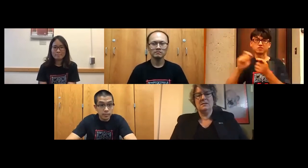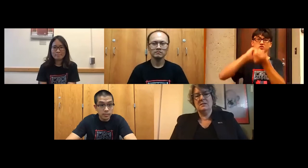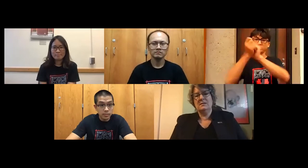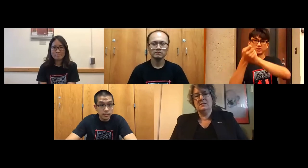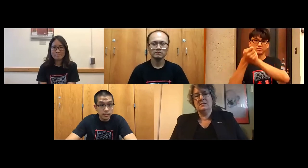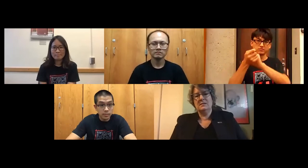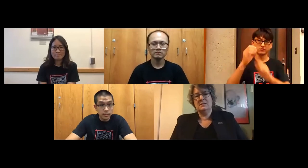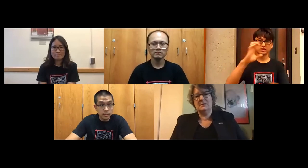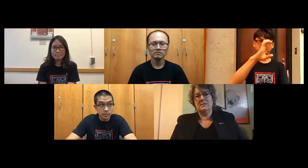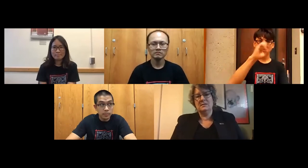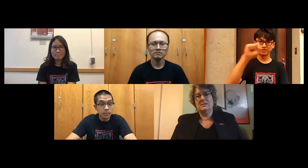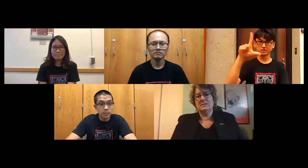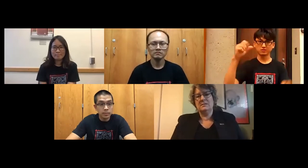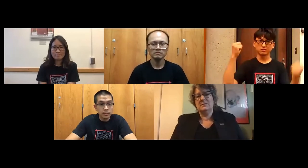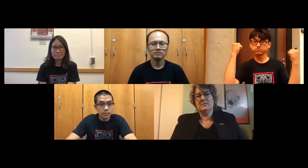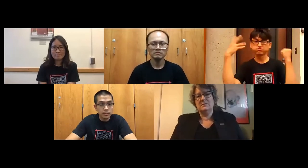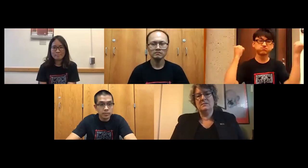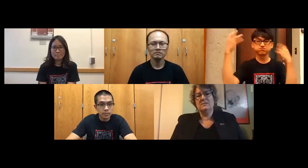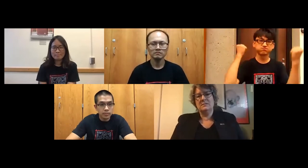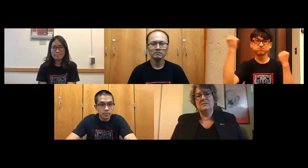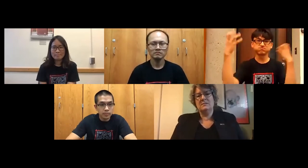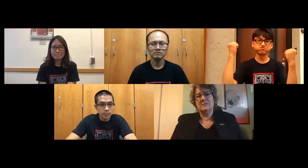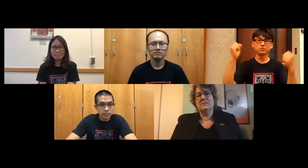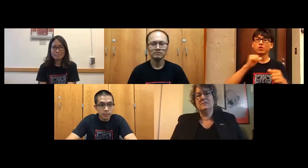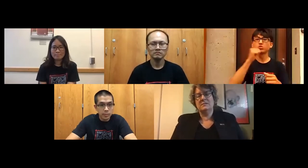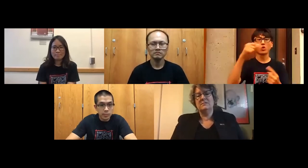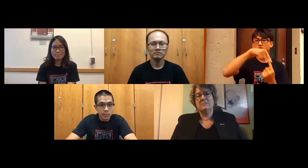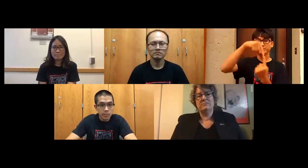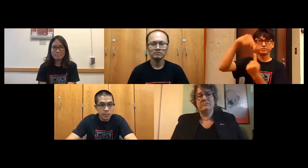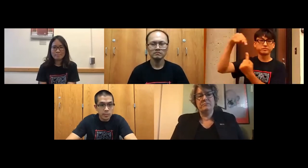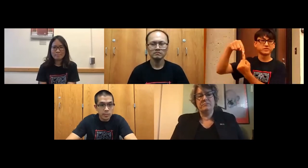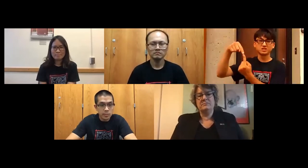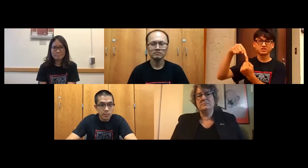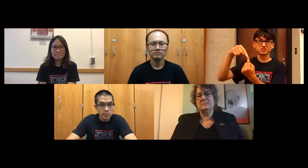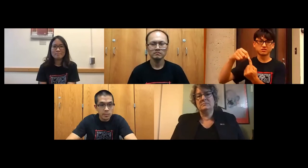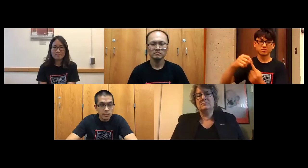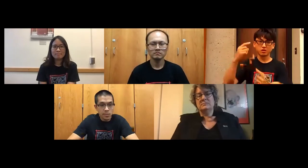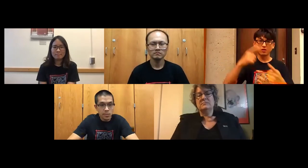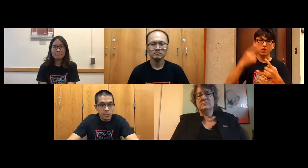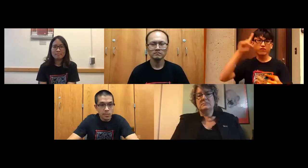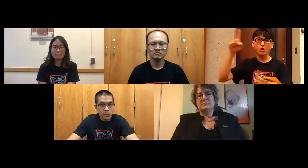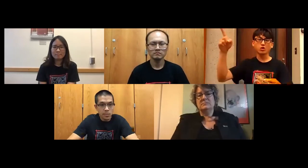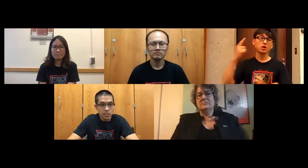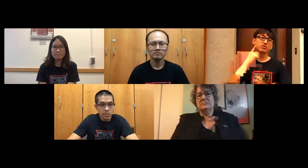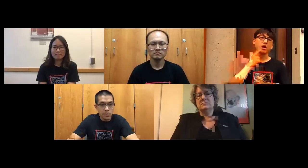the CSL back to China, and so people can be more expressive and not do the